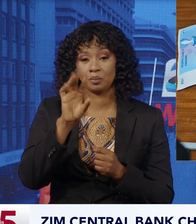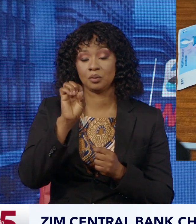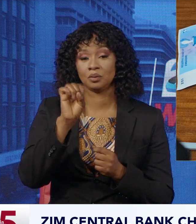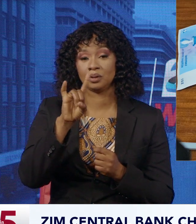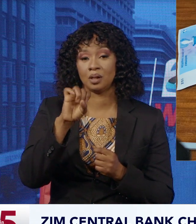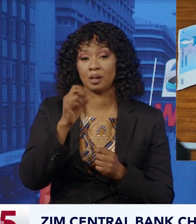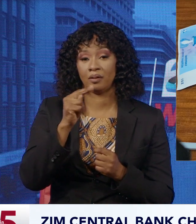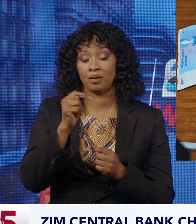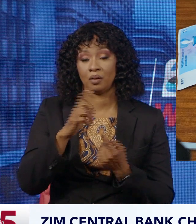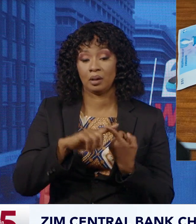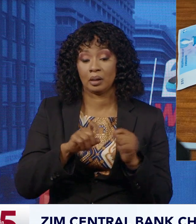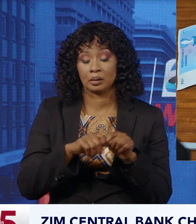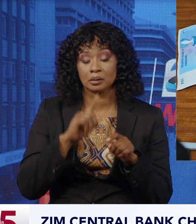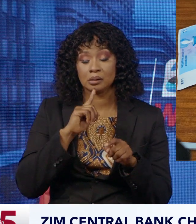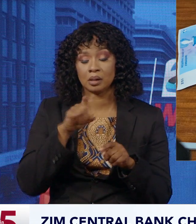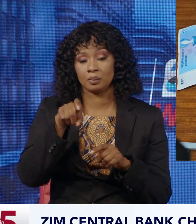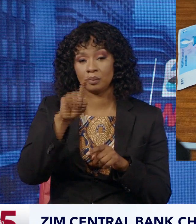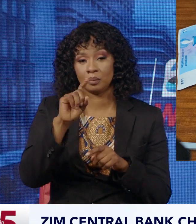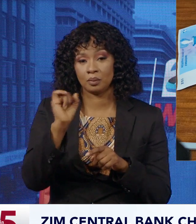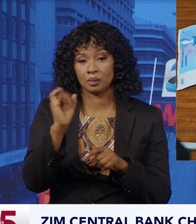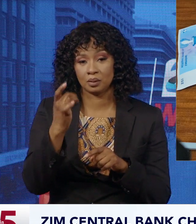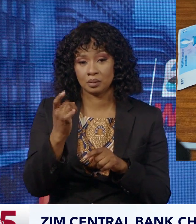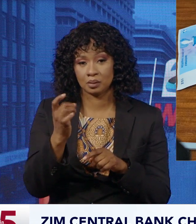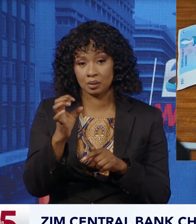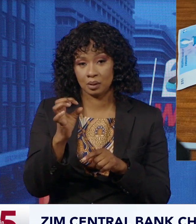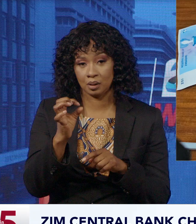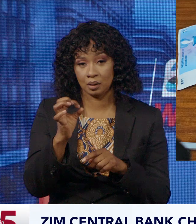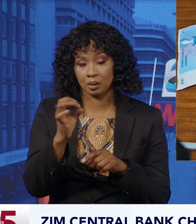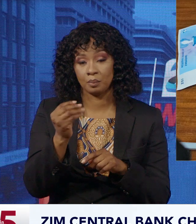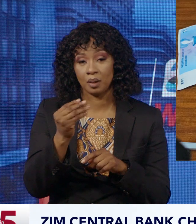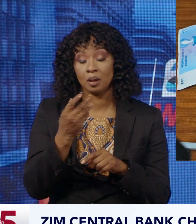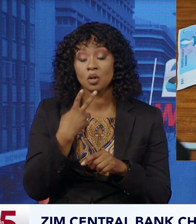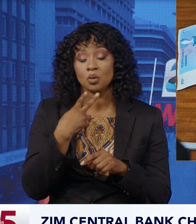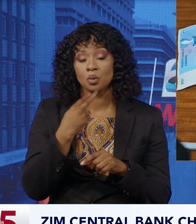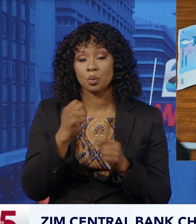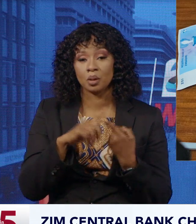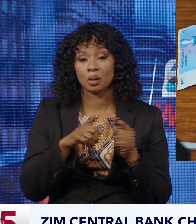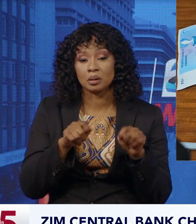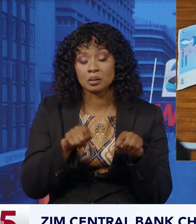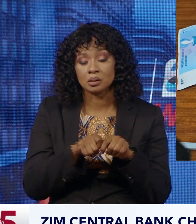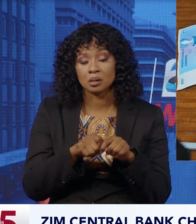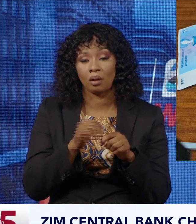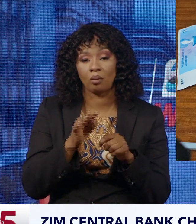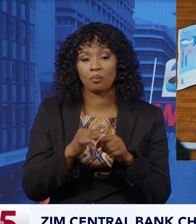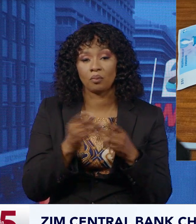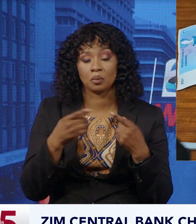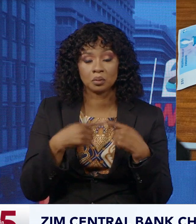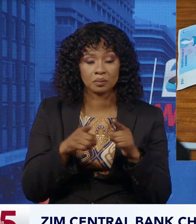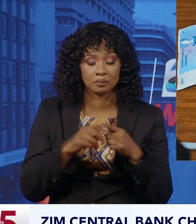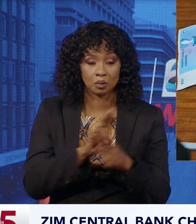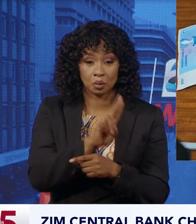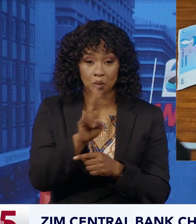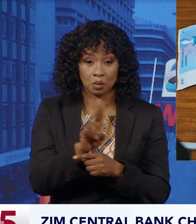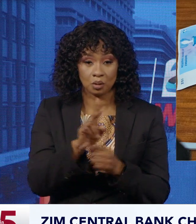ZiG currency to maintain its value and further strengthen over the next months as demand for the domestic unit